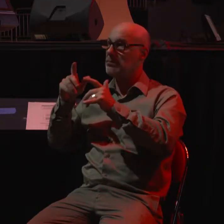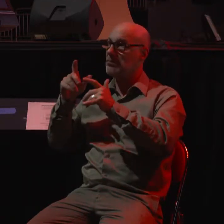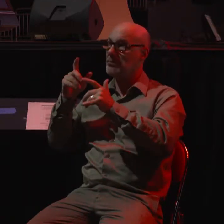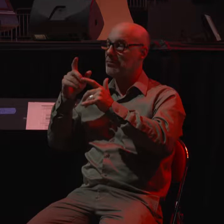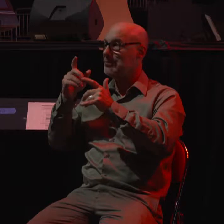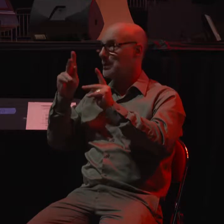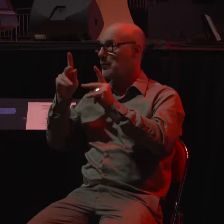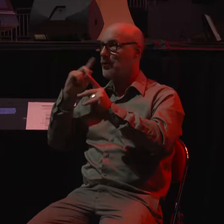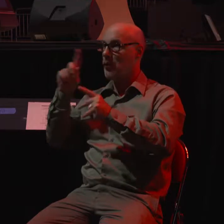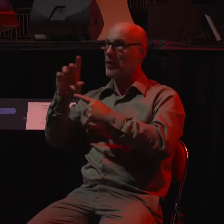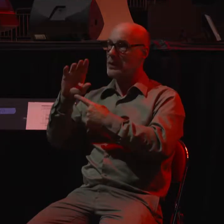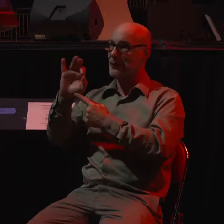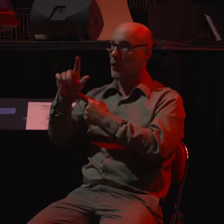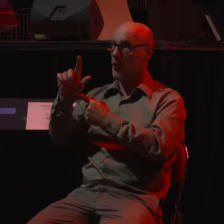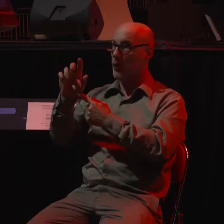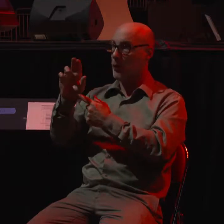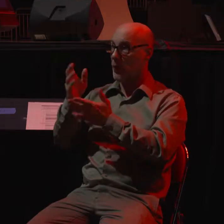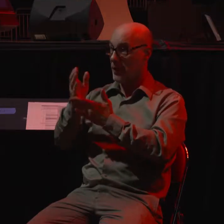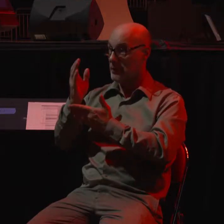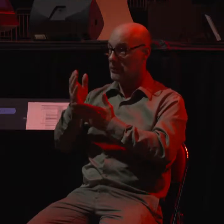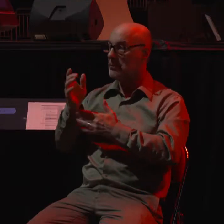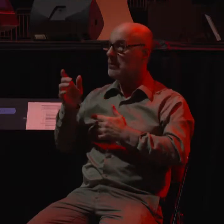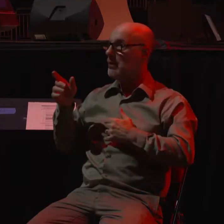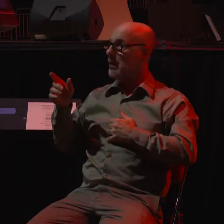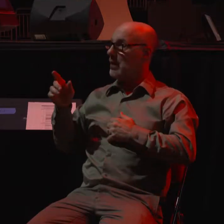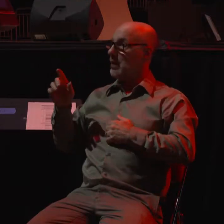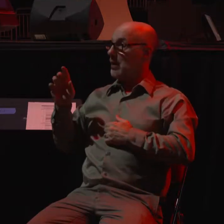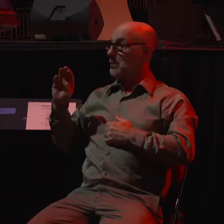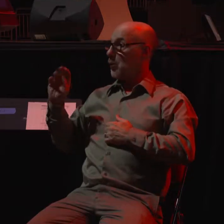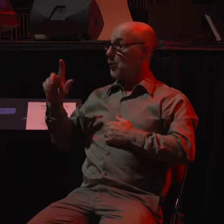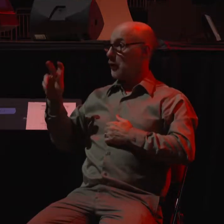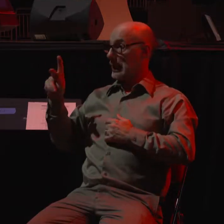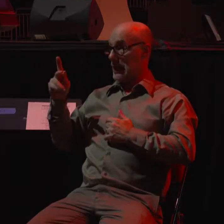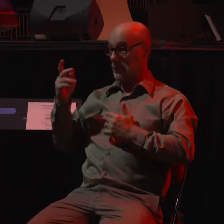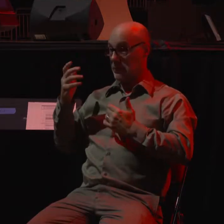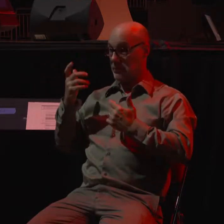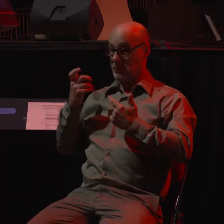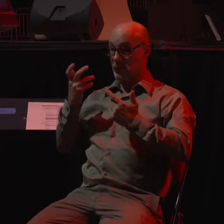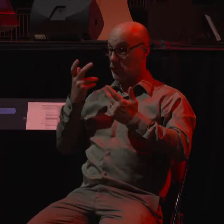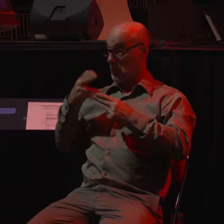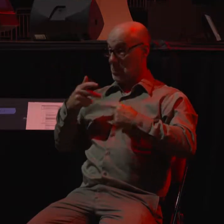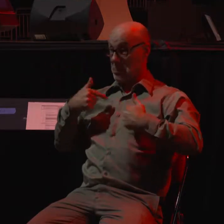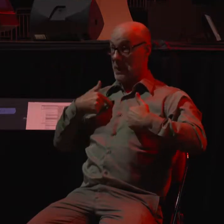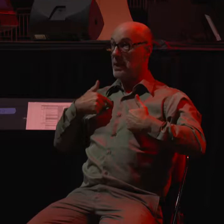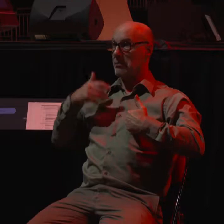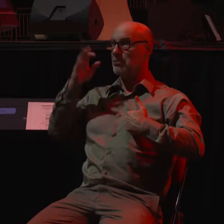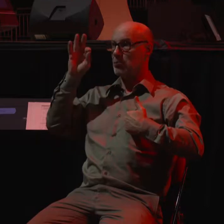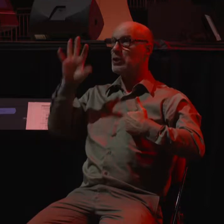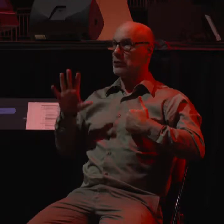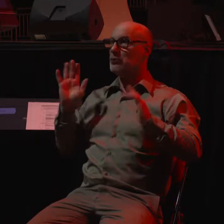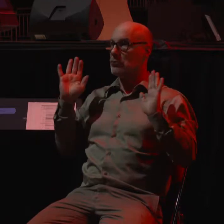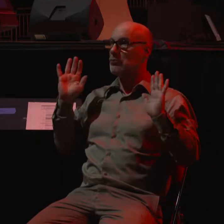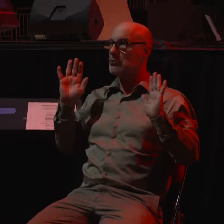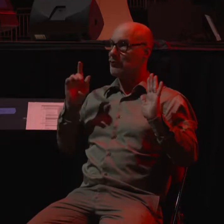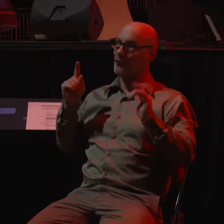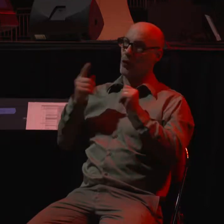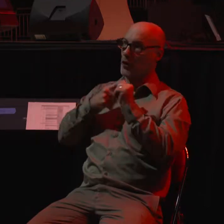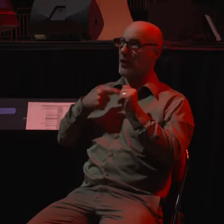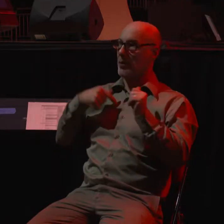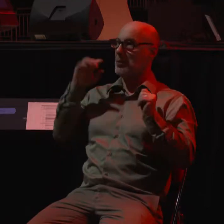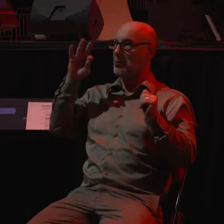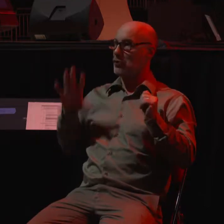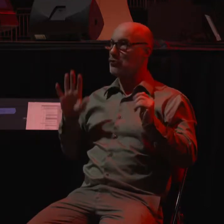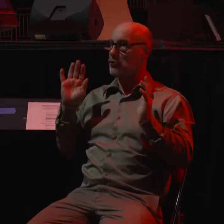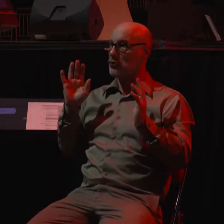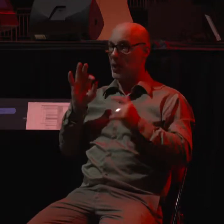rights. Yeah, in many respects, that's how King saw himself, as fundamentally a preacher, and engaging as a preacher in these kinds